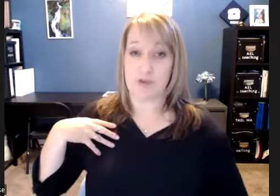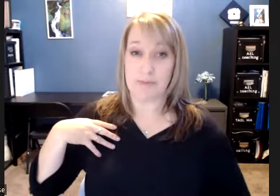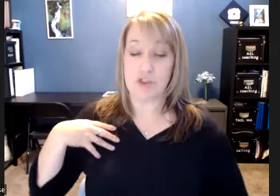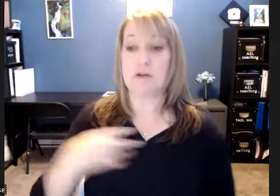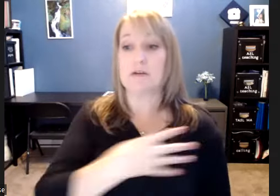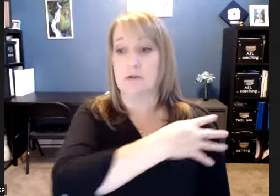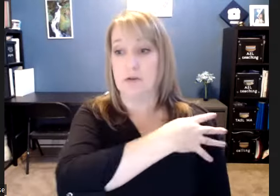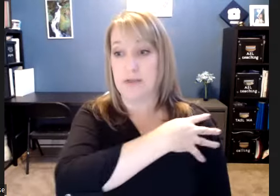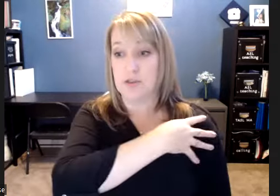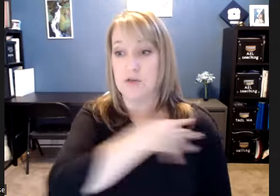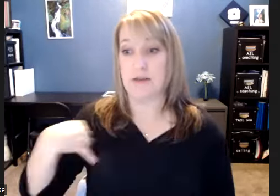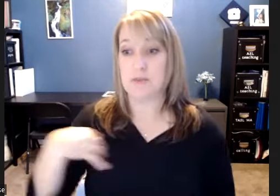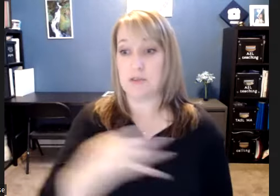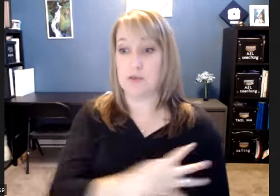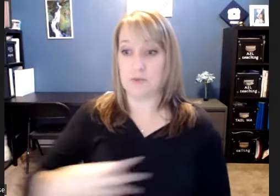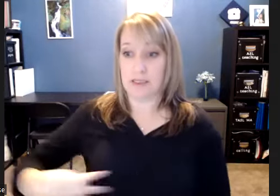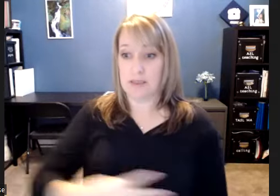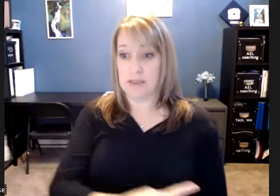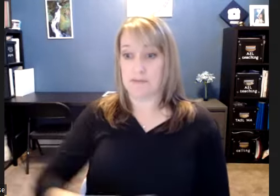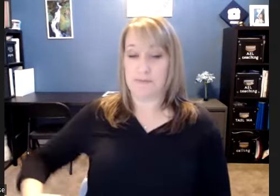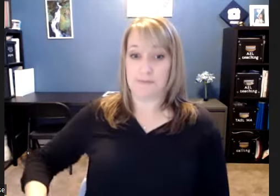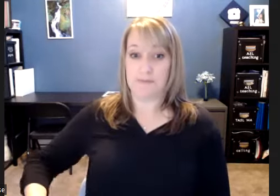striped shirt, the whole thing is striped, you repeat.